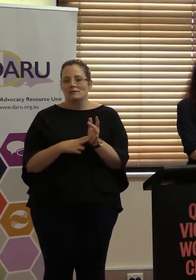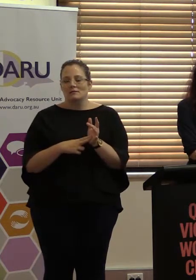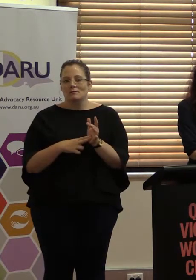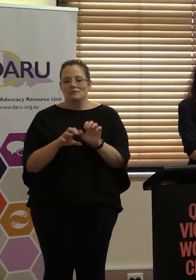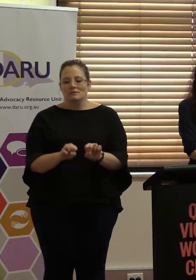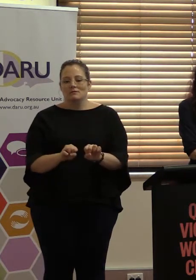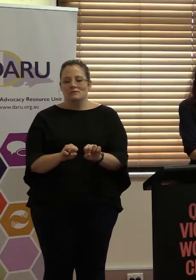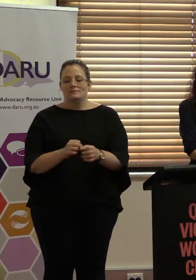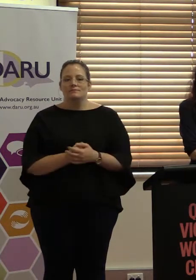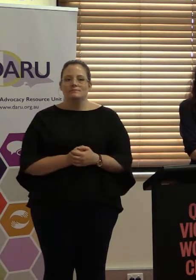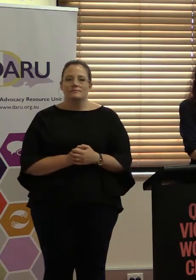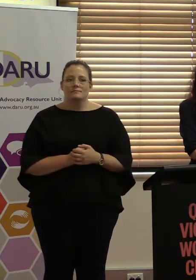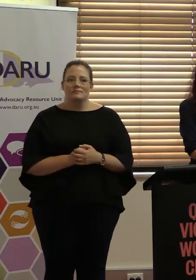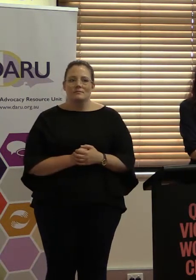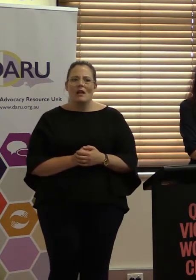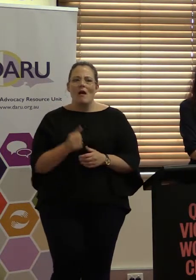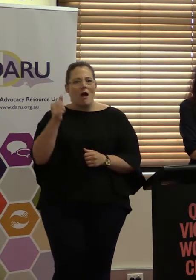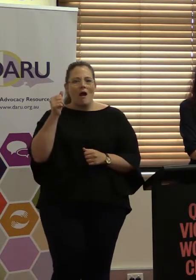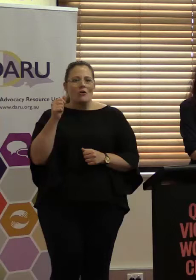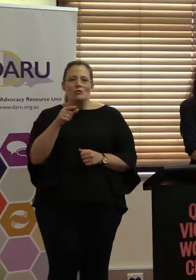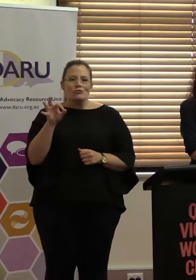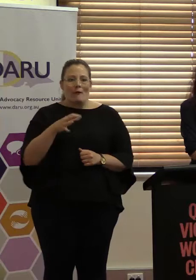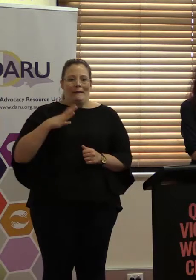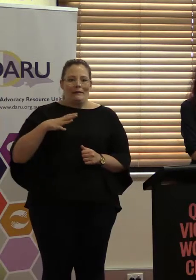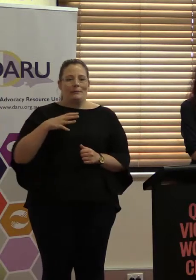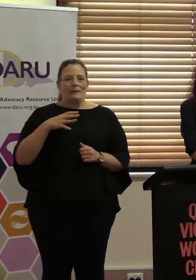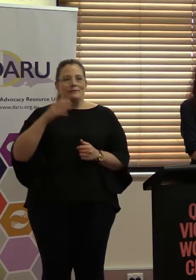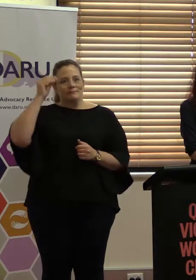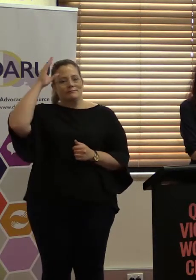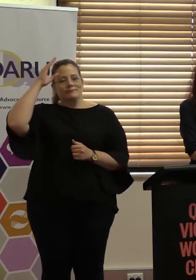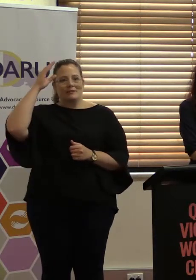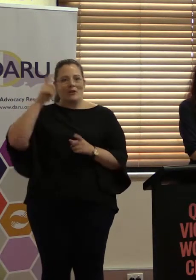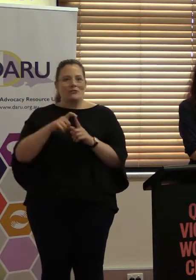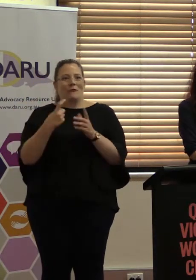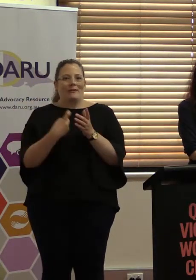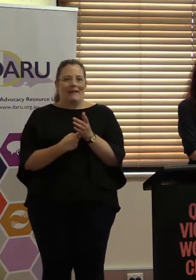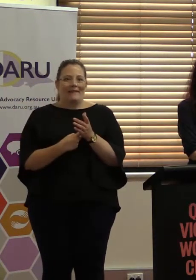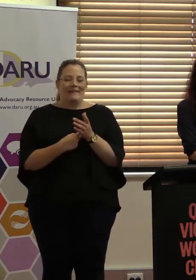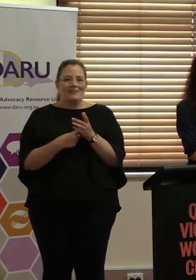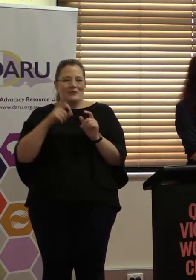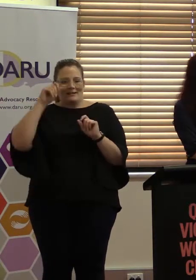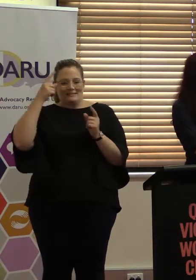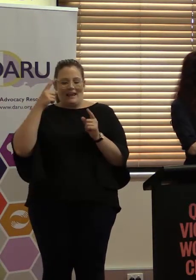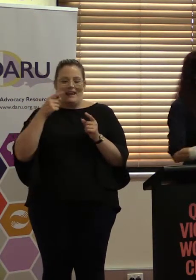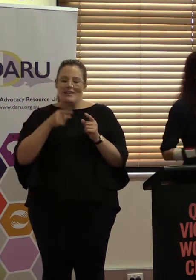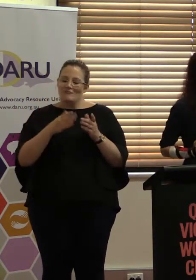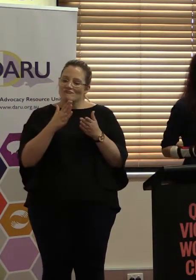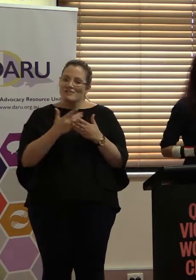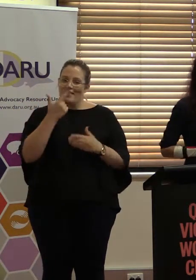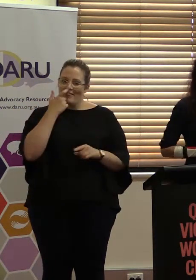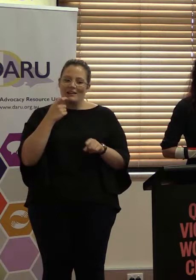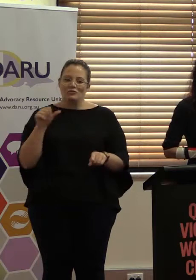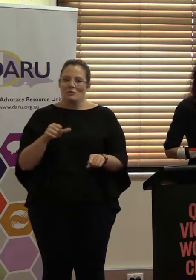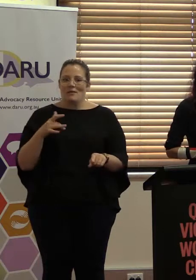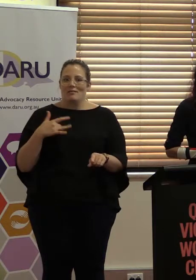I don't think any of you need to be medical professionals to realise that it's probably a miracle that this boy is alive. Just normal